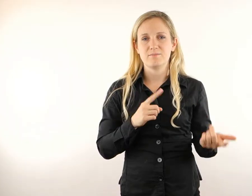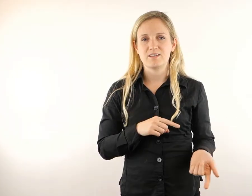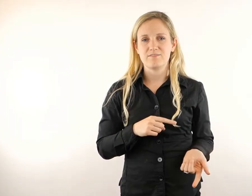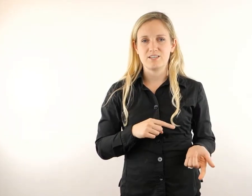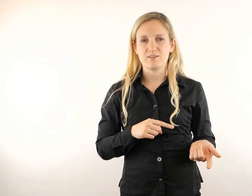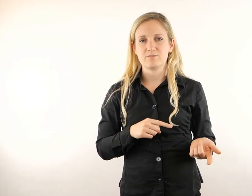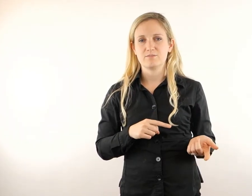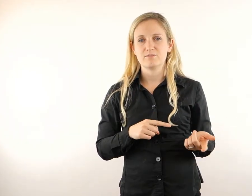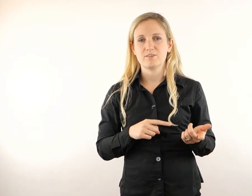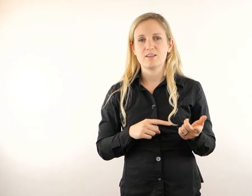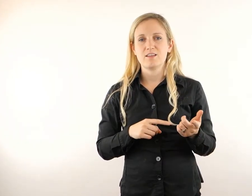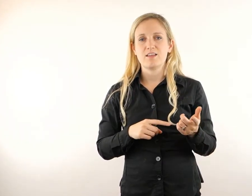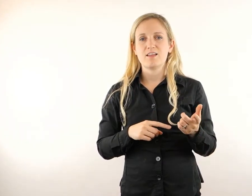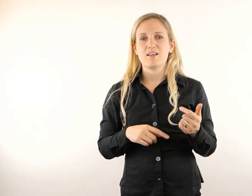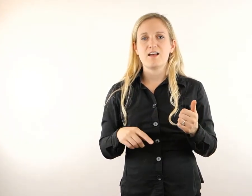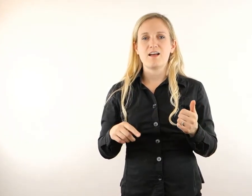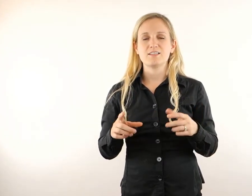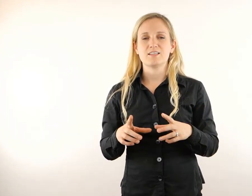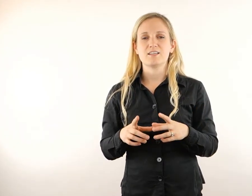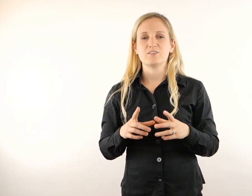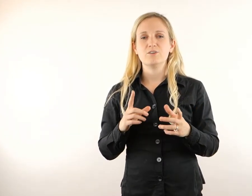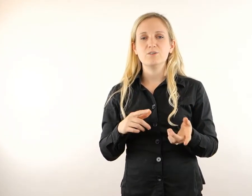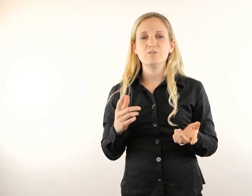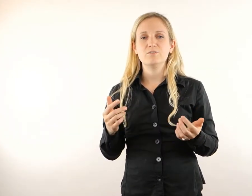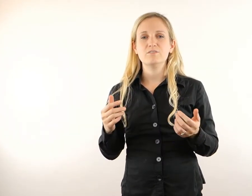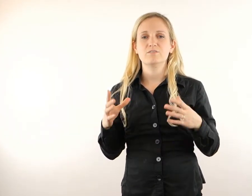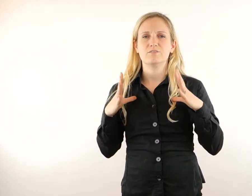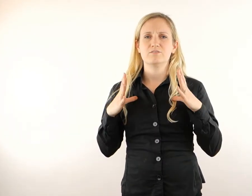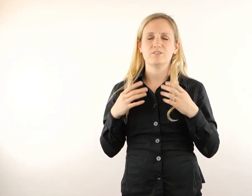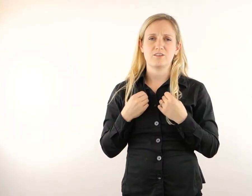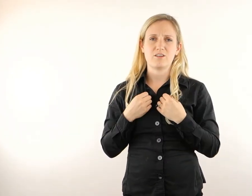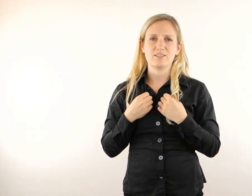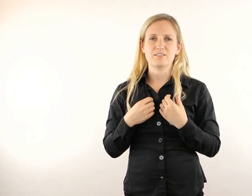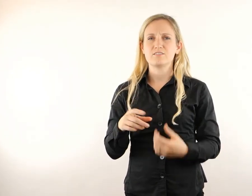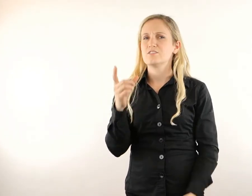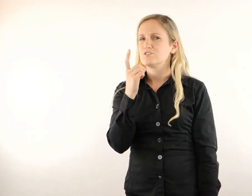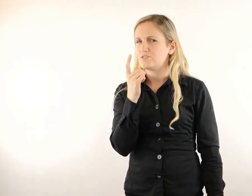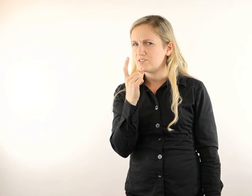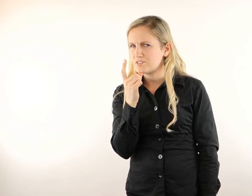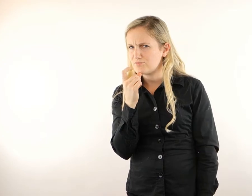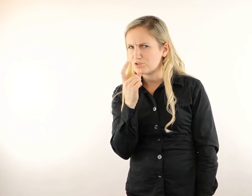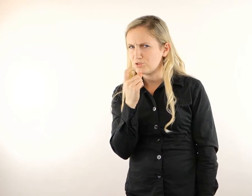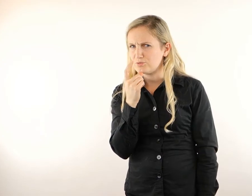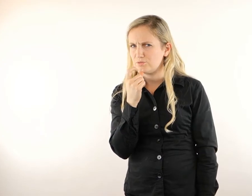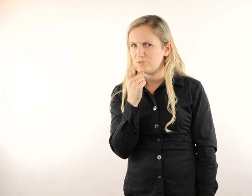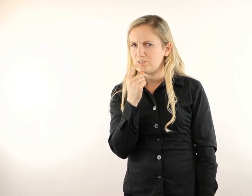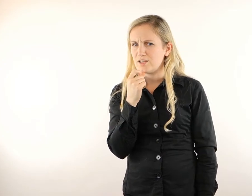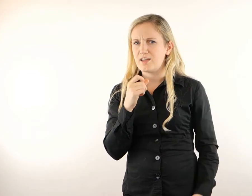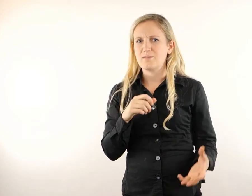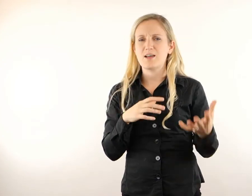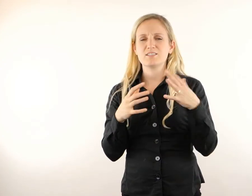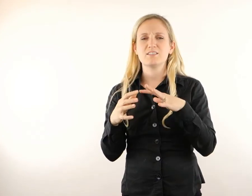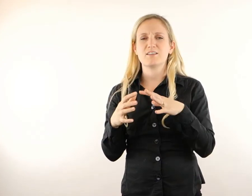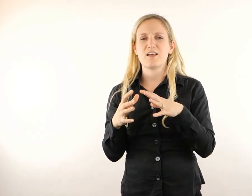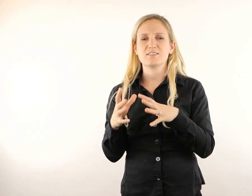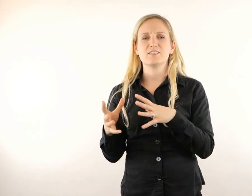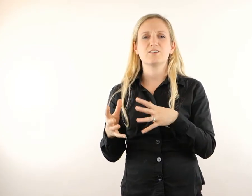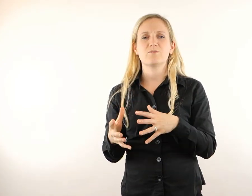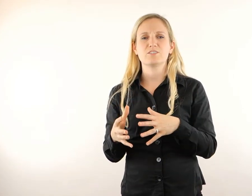my video. I sign who took it all in. So this is a sign for who. And I'm asking a question.